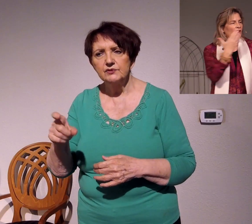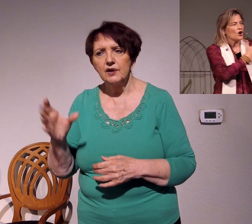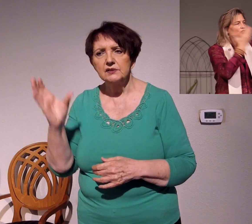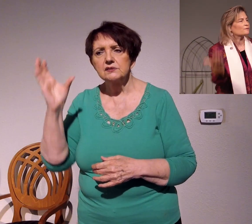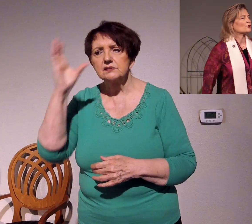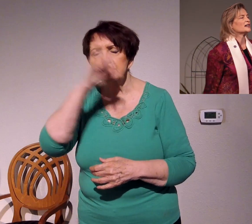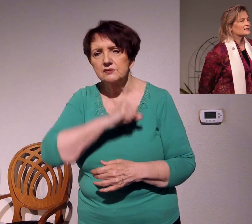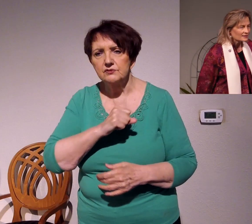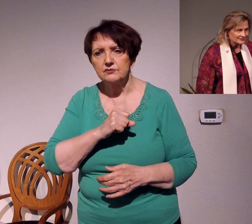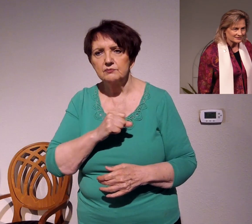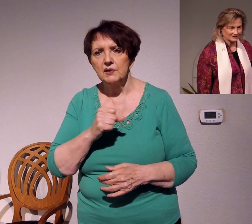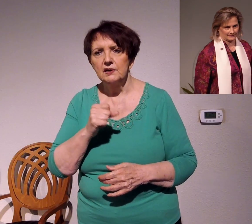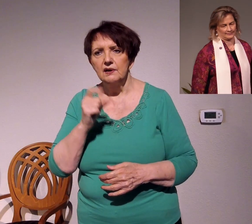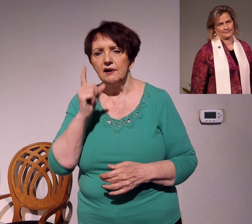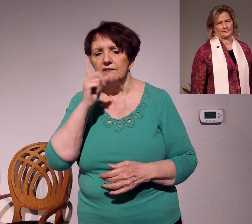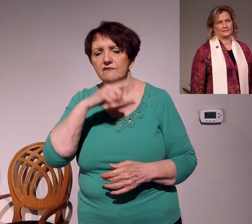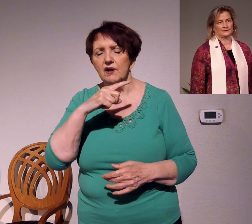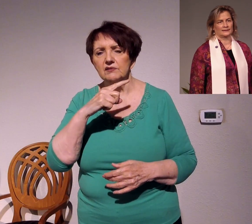a false front.